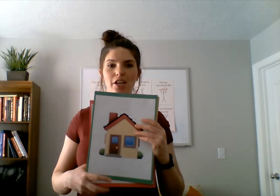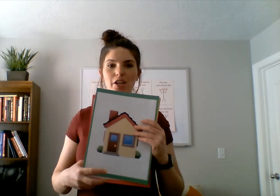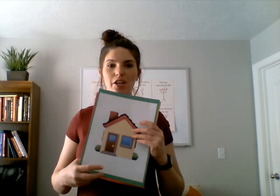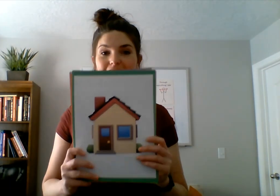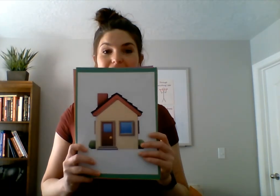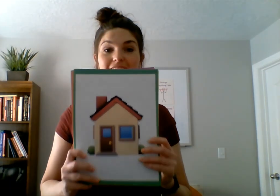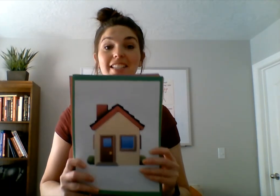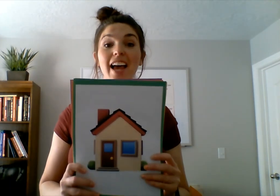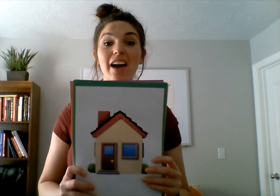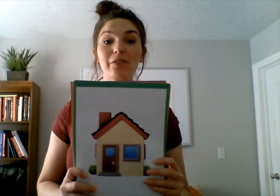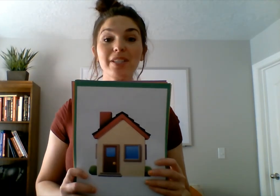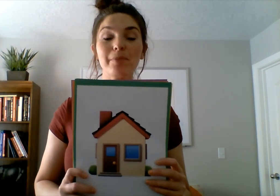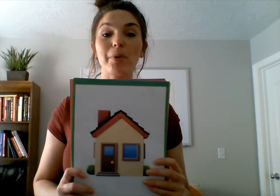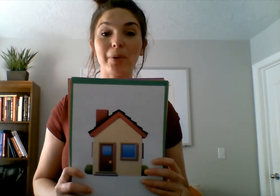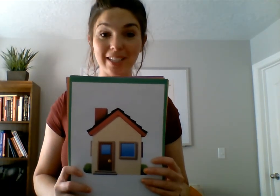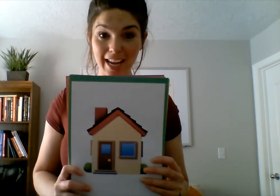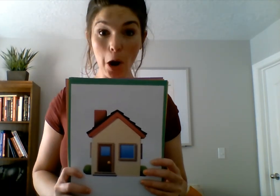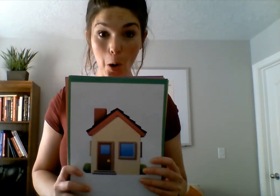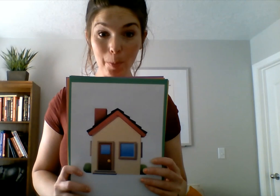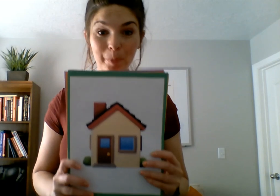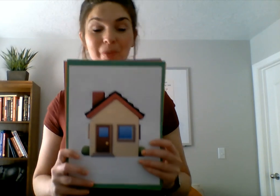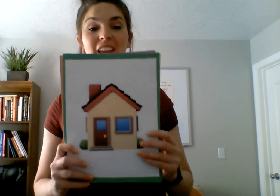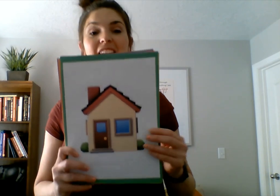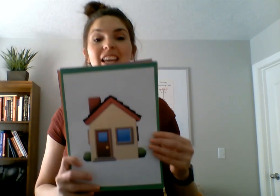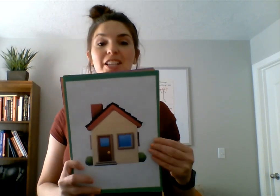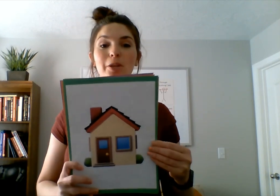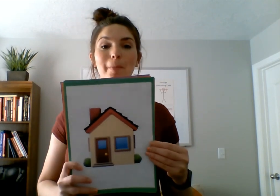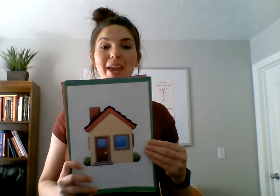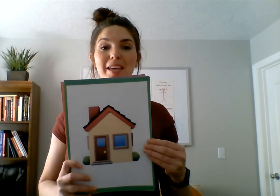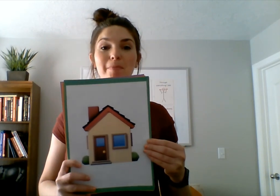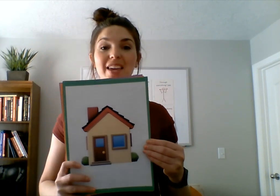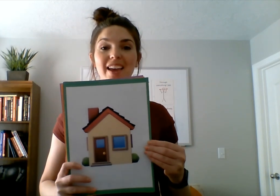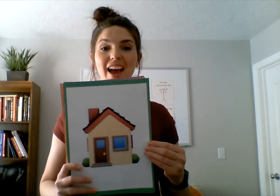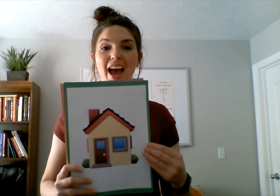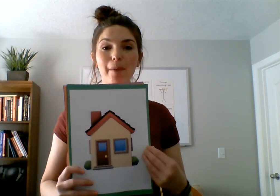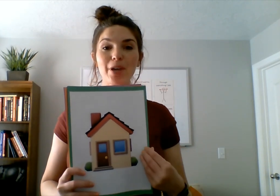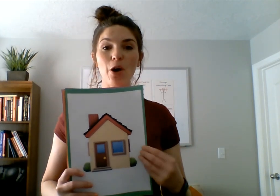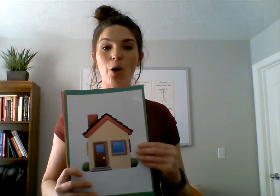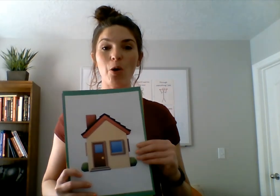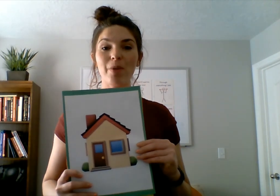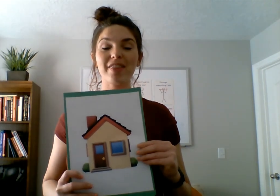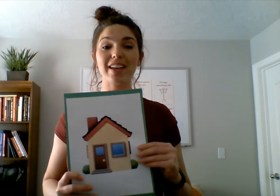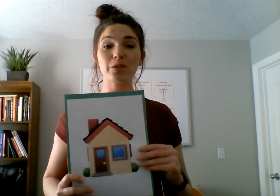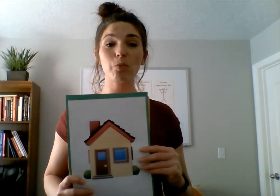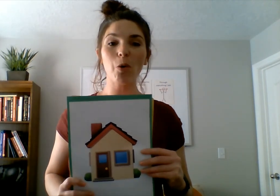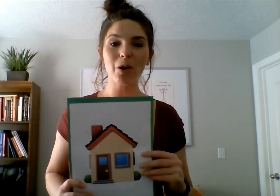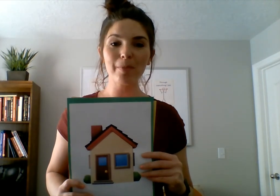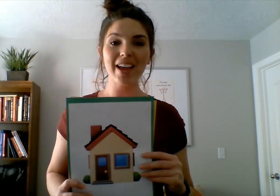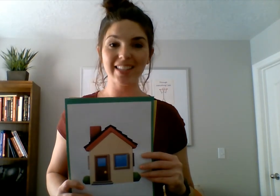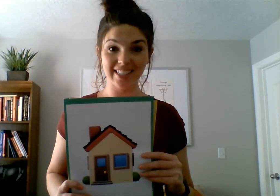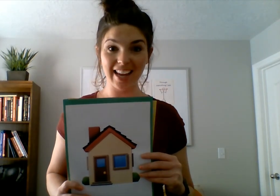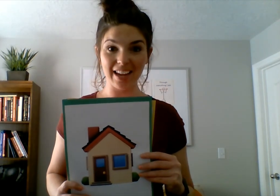This is a house, but we're going say home. To make me a happy home that's warm and safe.